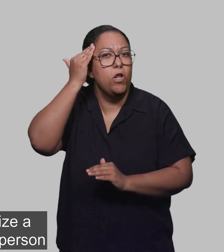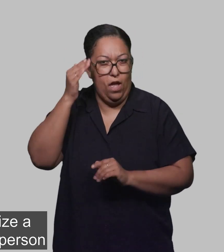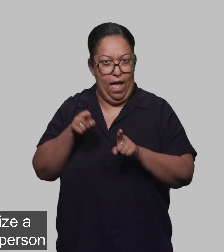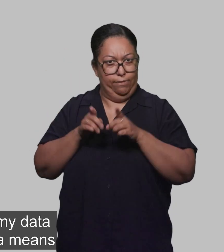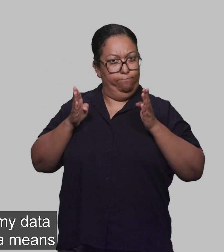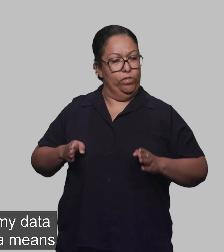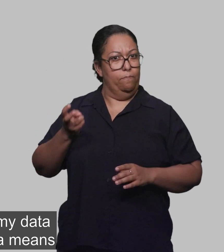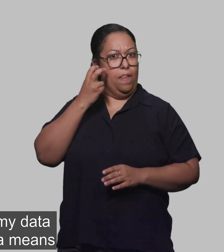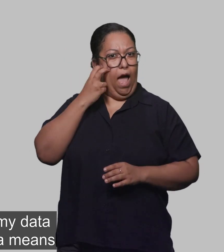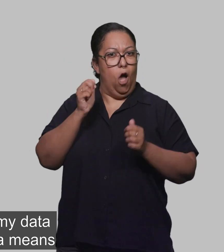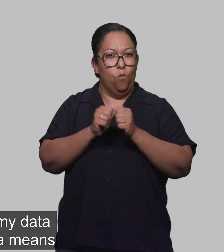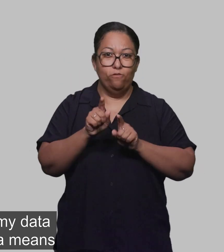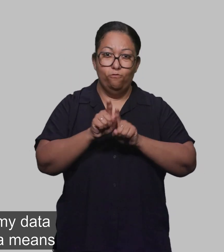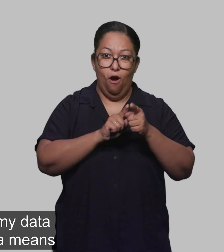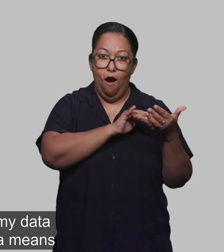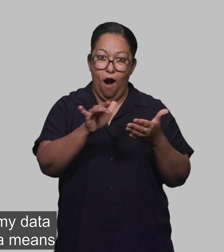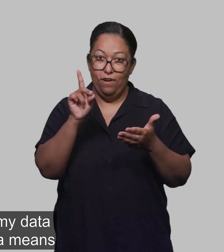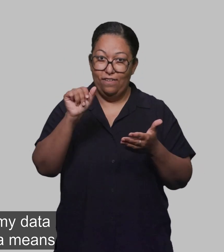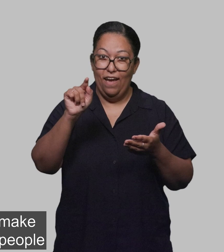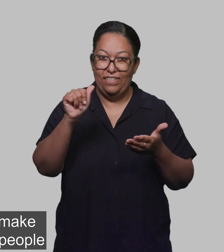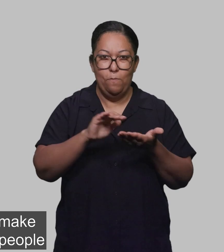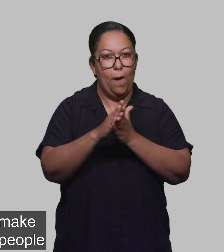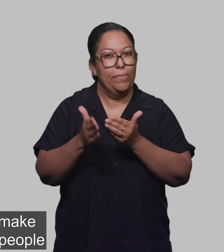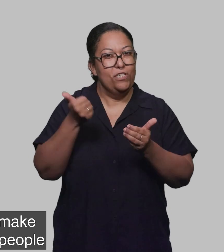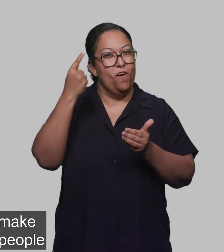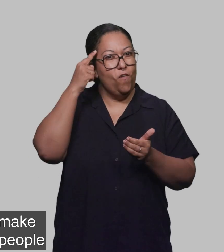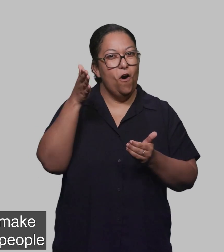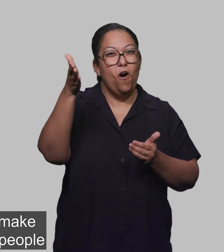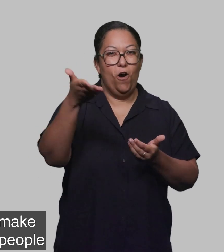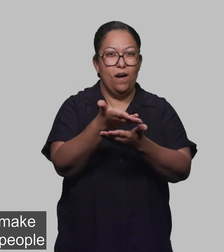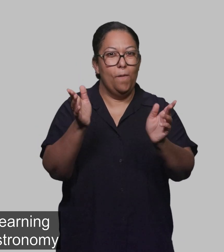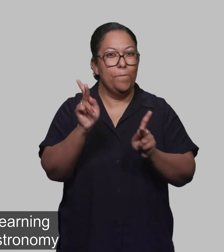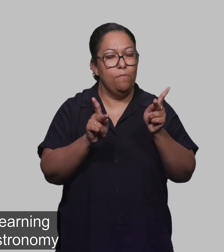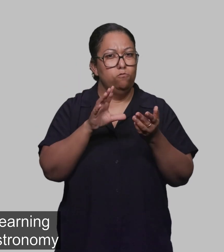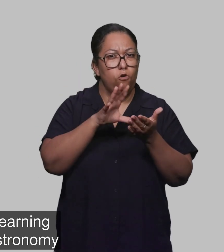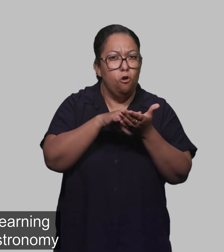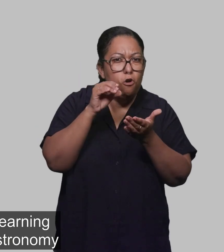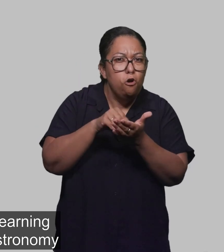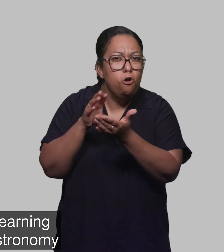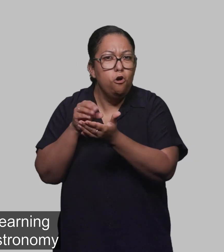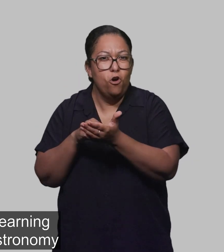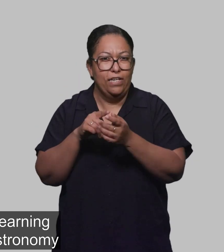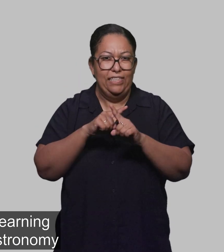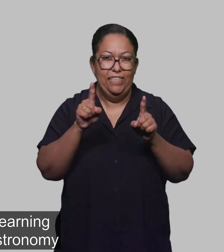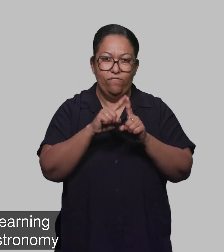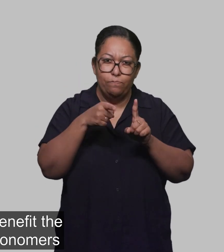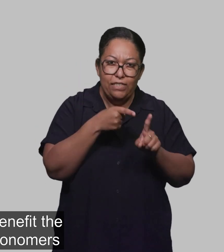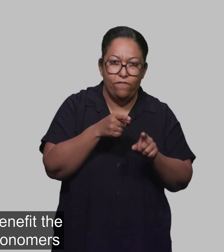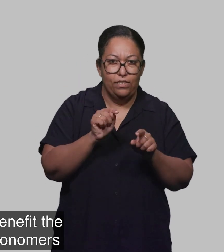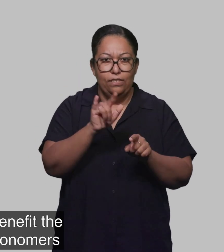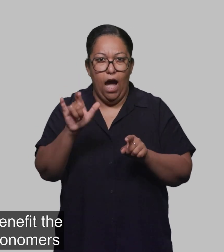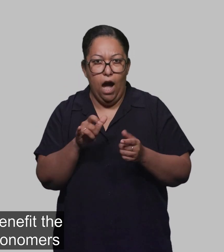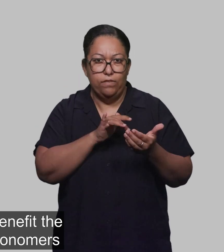blind person with astronomy data has become a means that could make it easier for people with certain learning styles to do astronomy